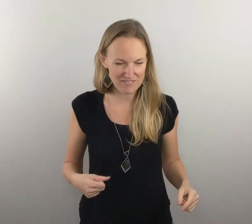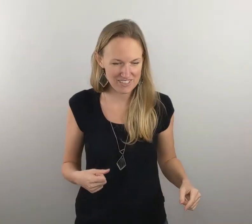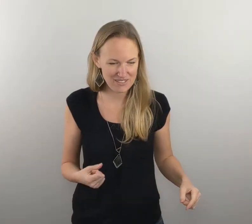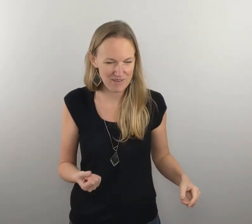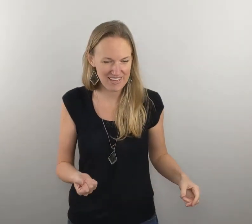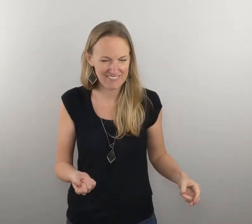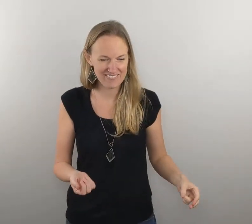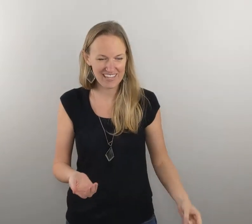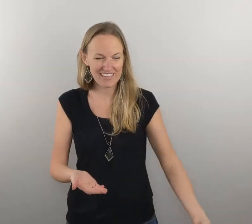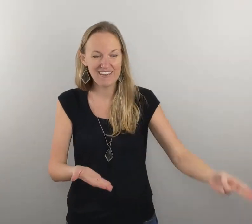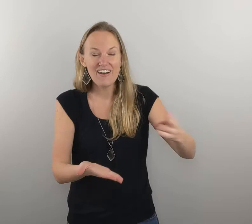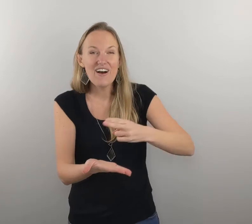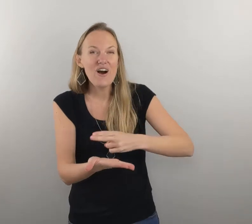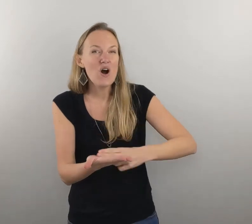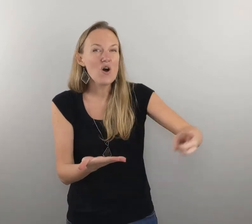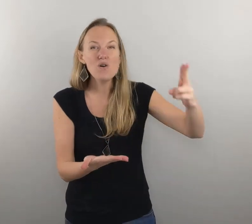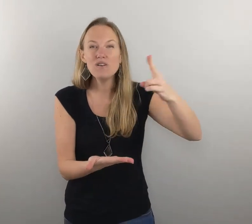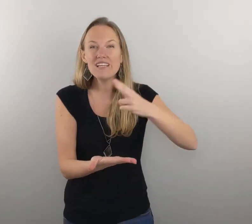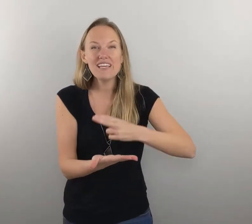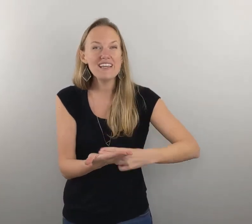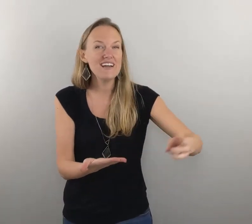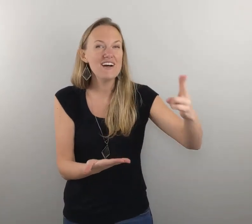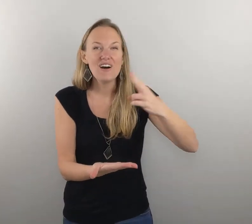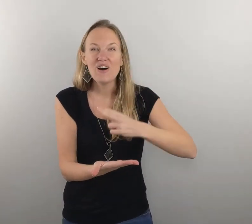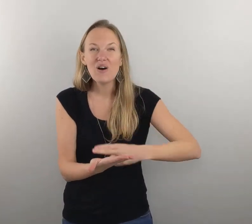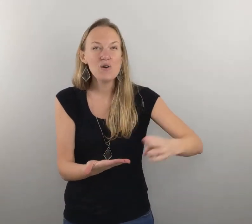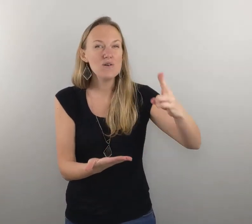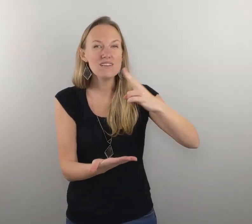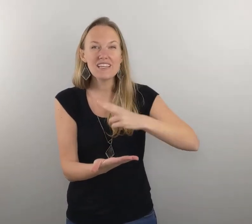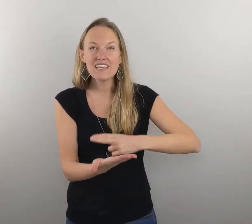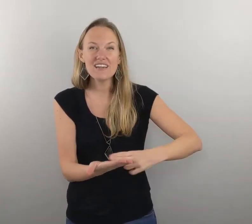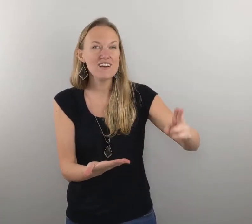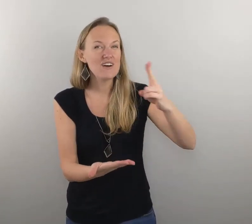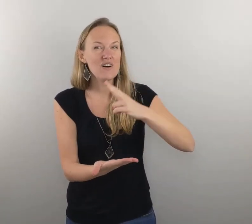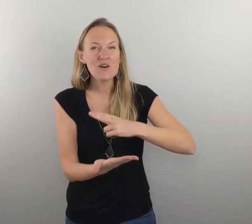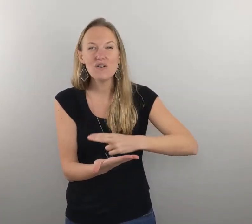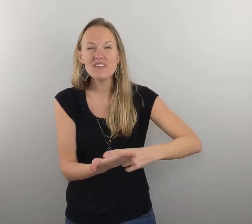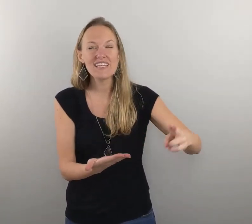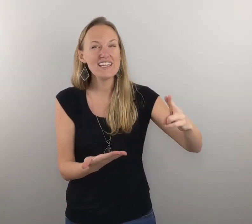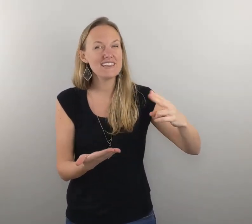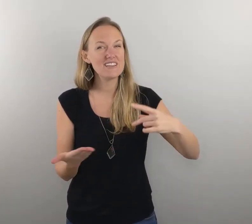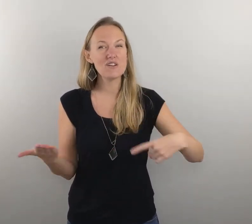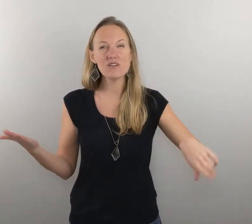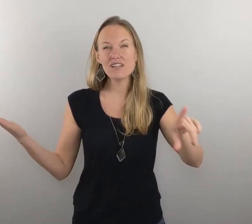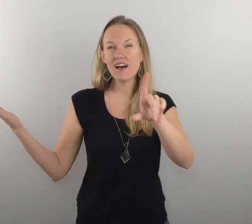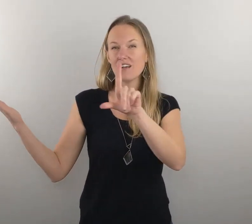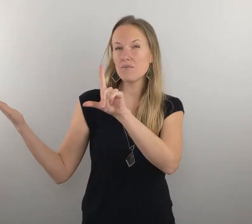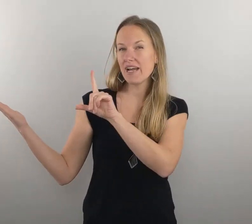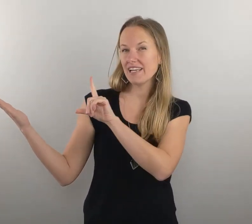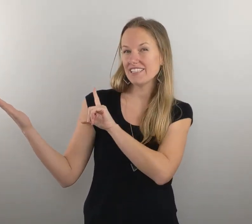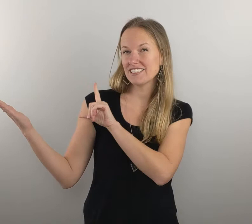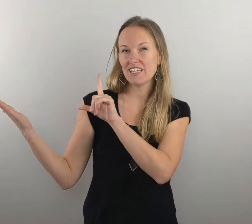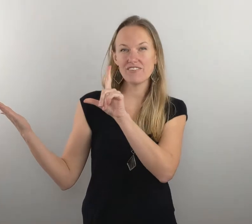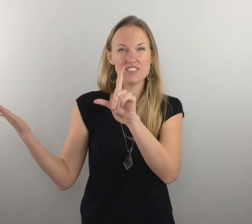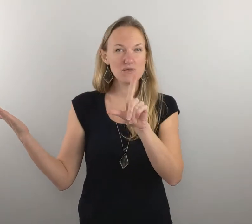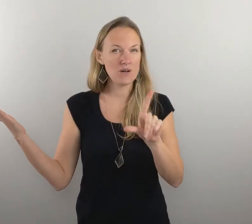verse 1. Okay? Holy, holy, holy, and then Lord God Almighty, just like verse